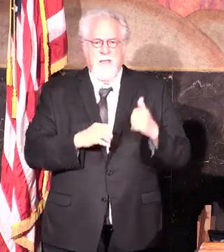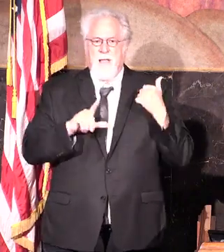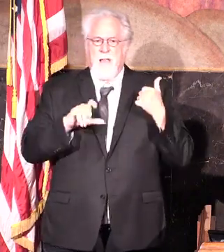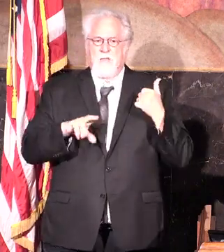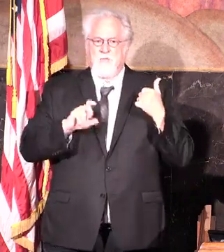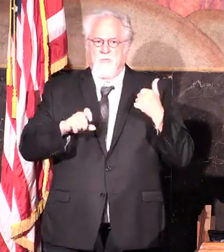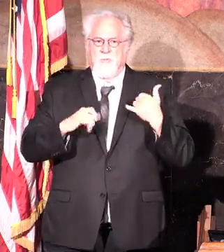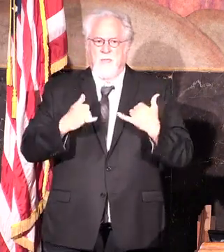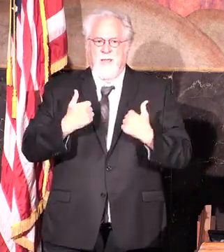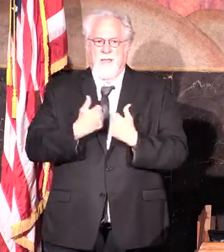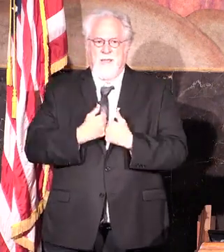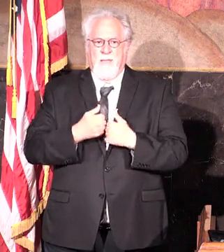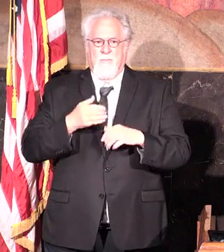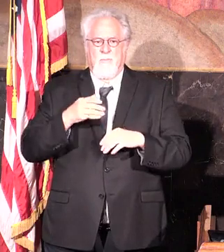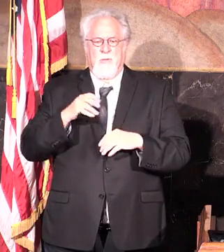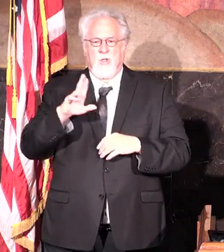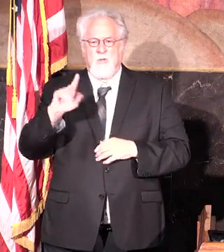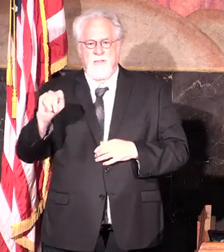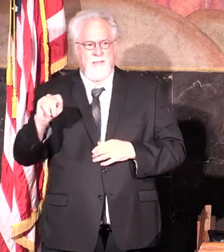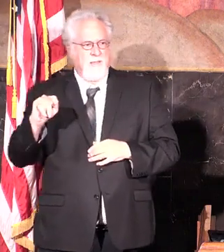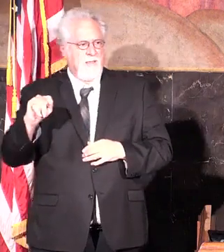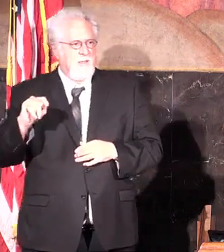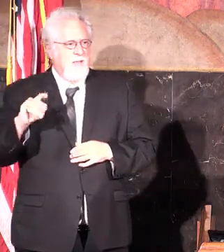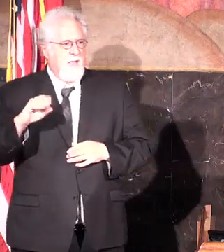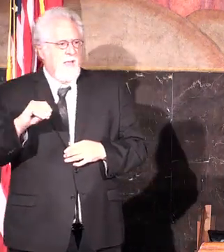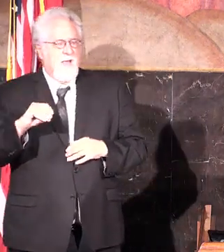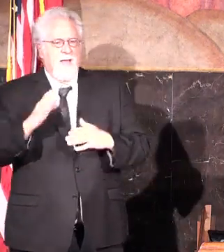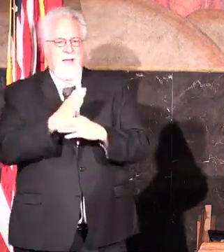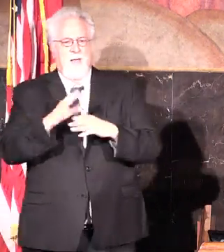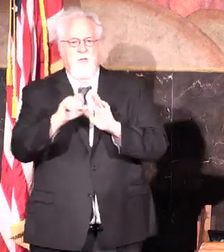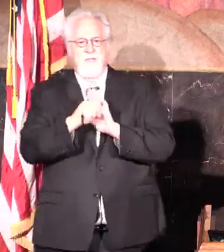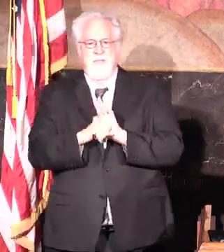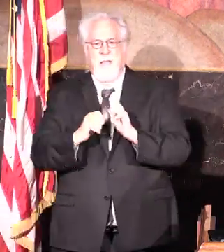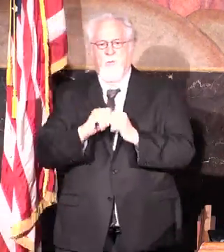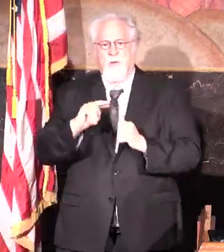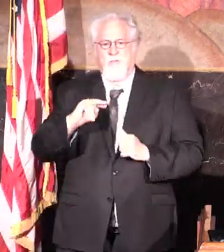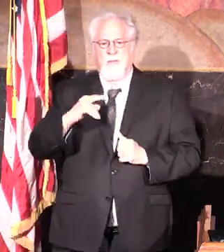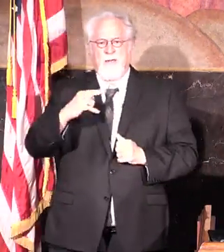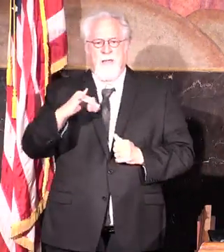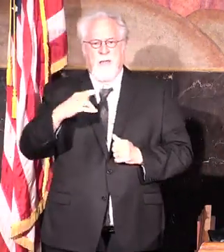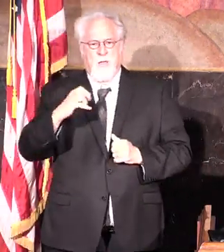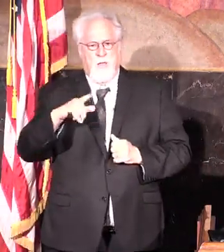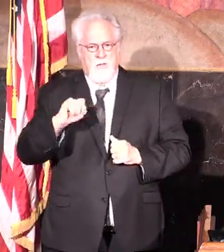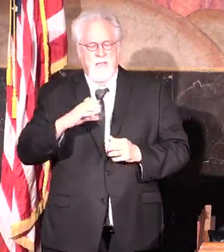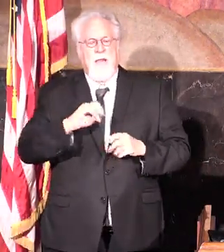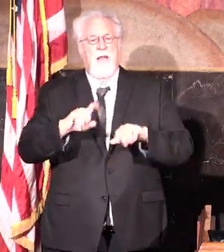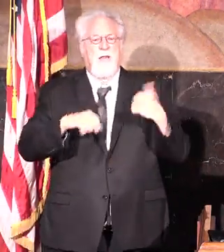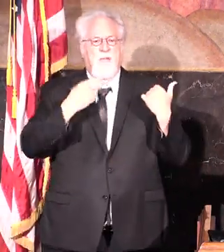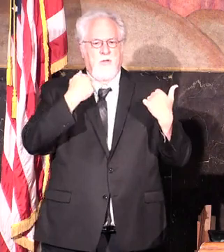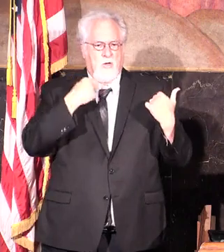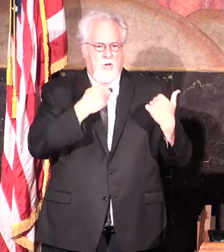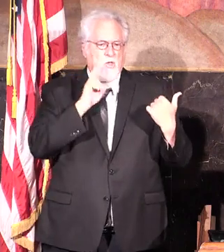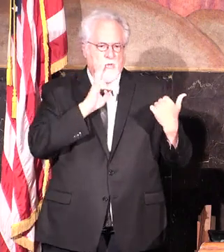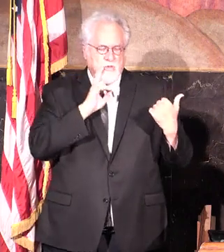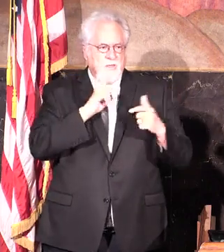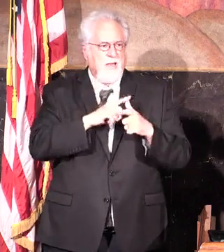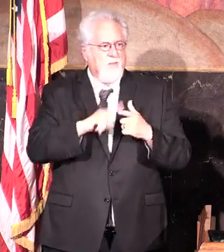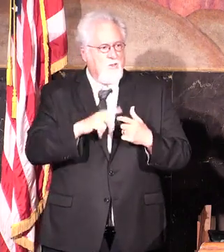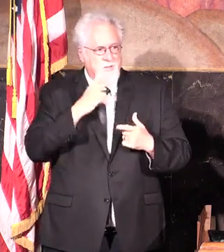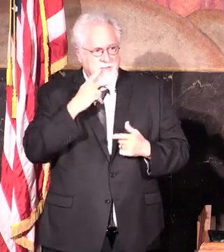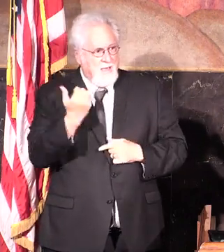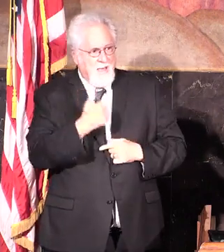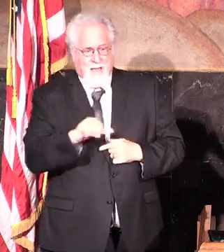supposed to play a game against UT, an interstate game with Nicholls State, and another game in Houston? And then as a follow-up, do you see